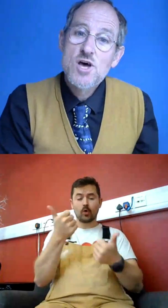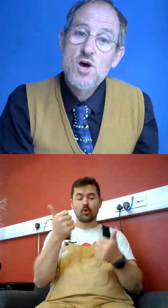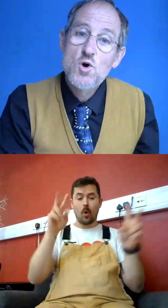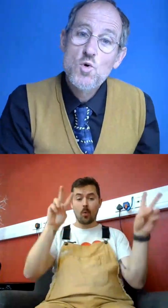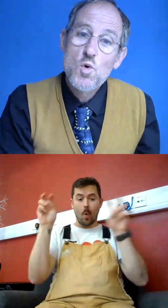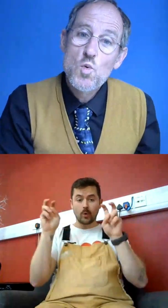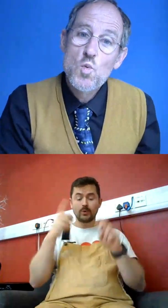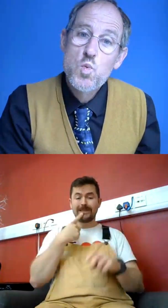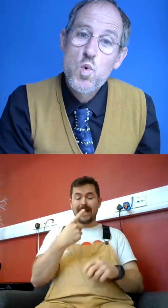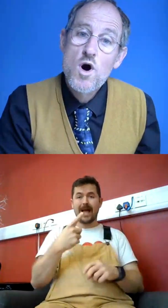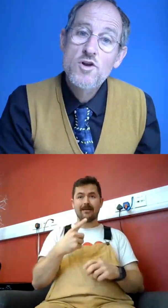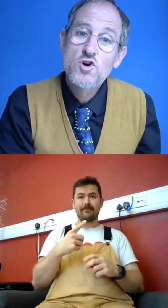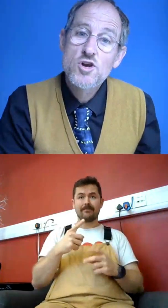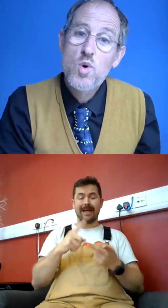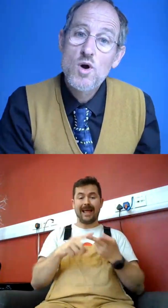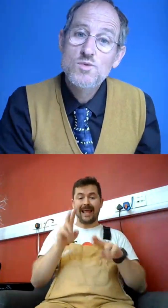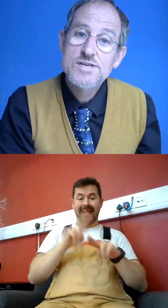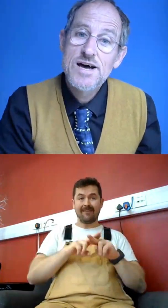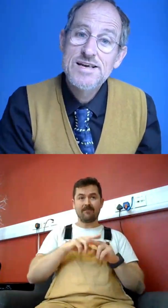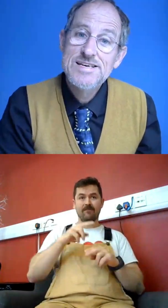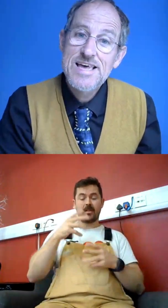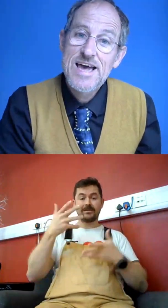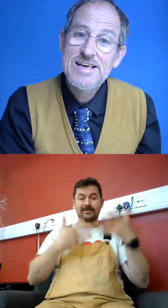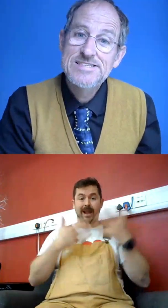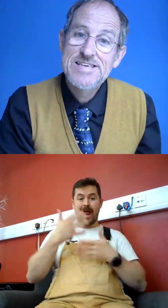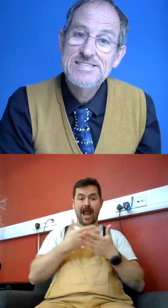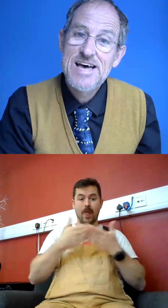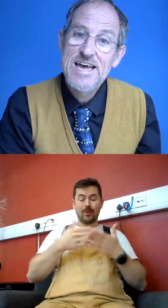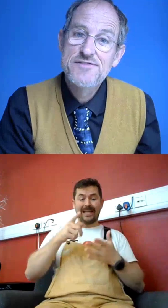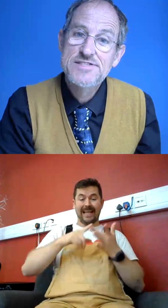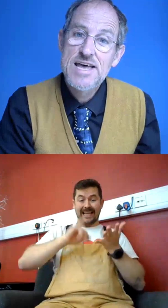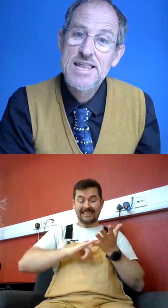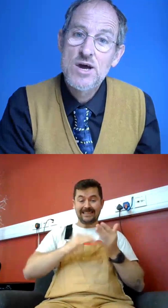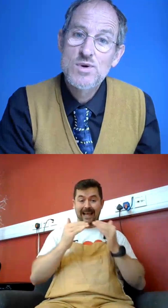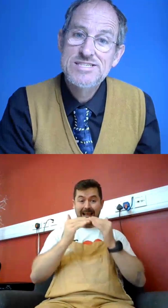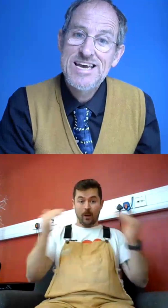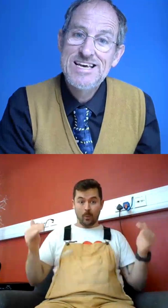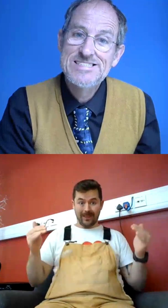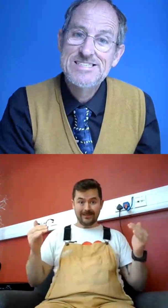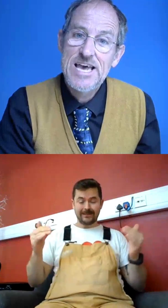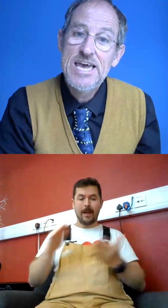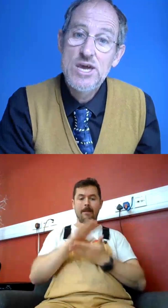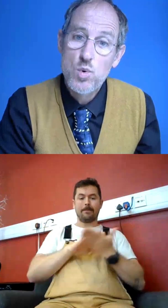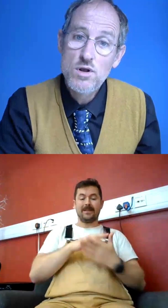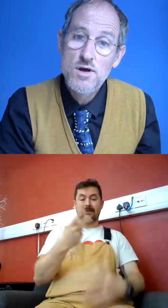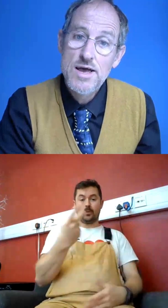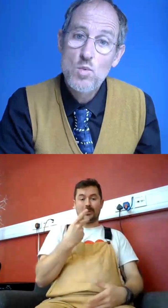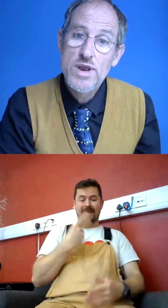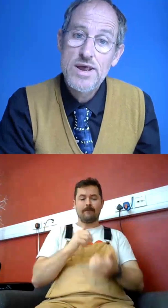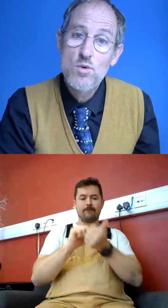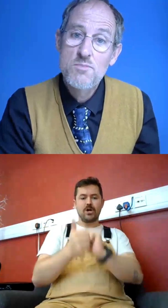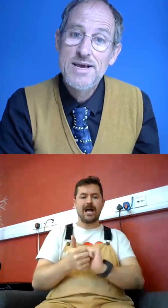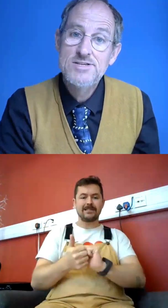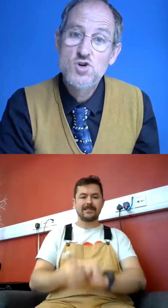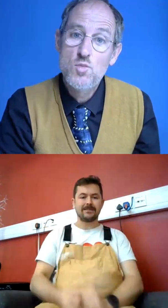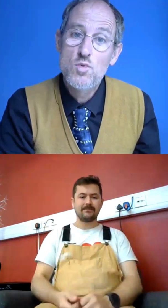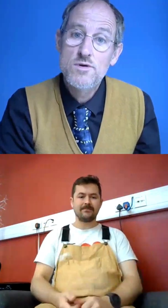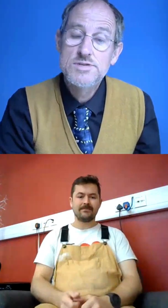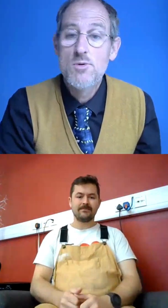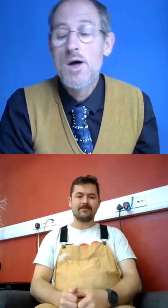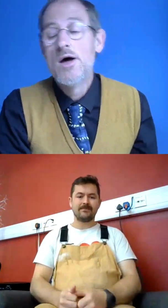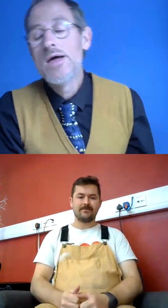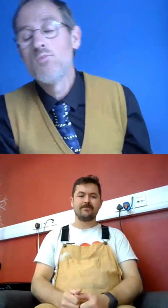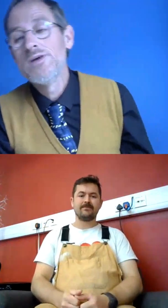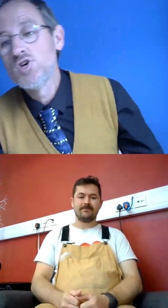And also, one good quote is, it says that if sign language is equal, it would mean